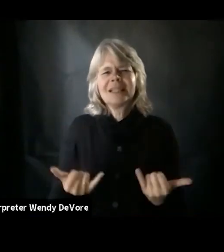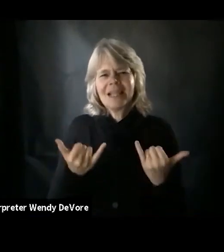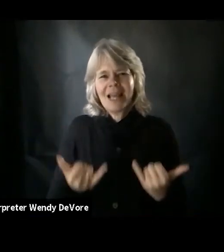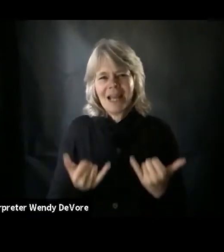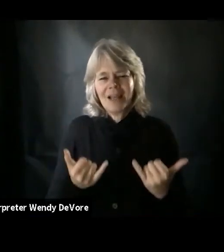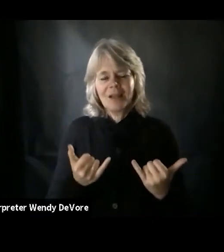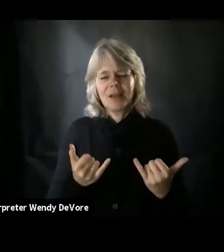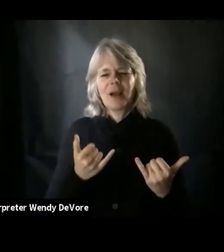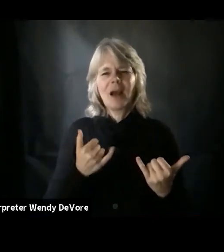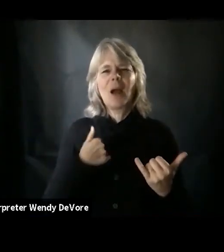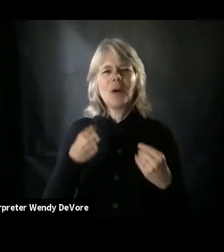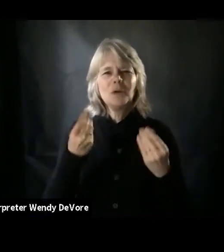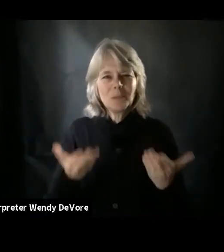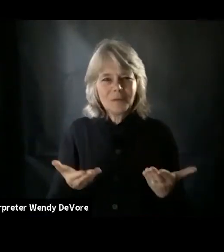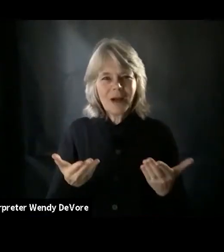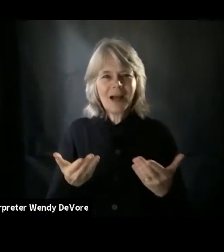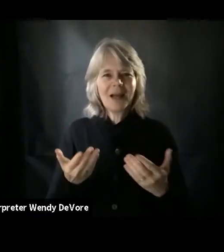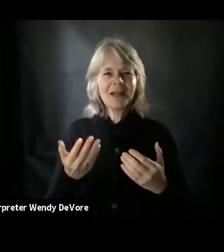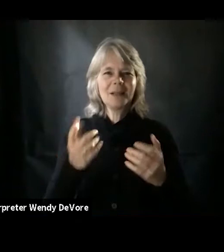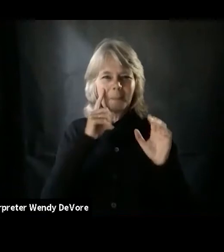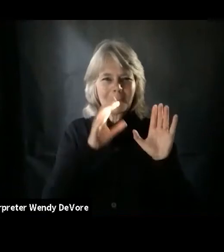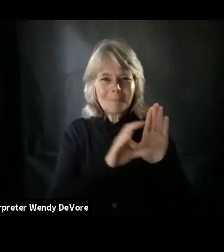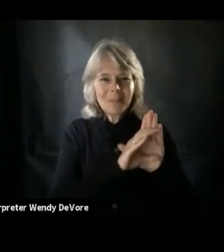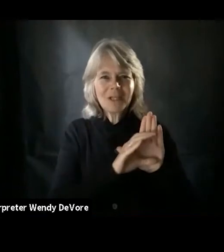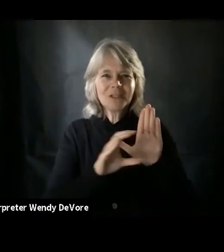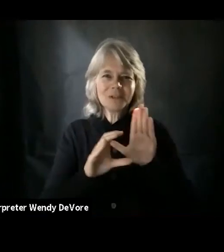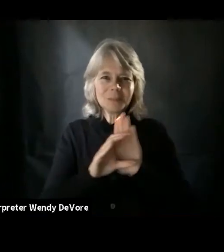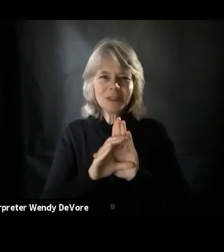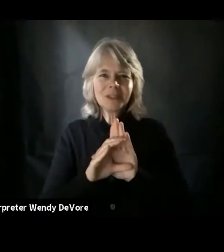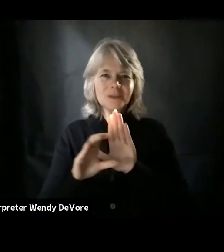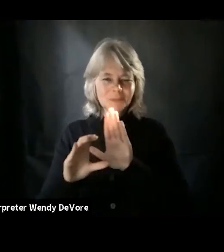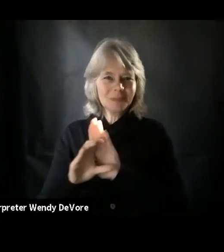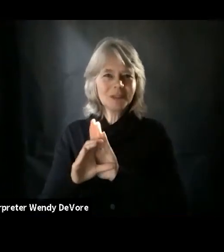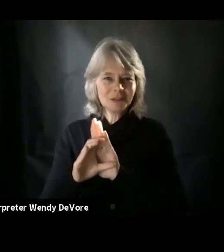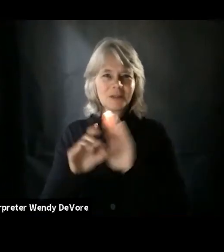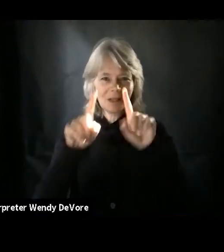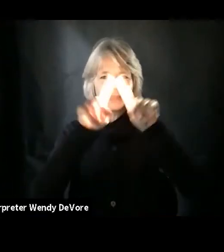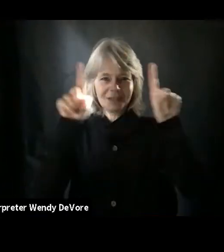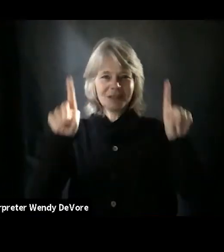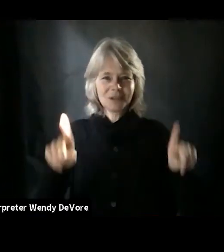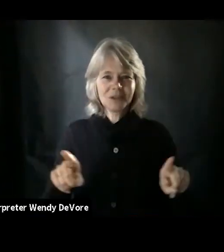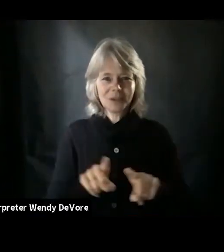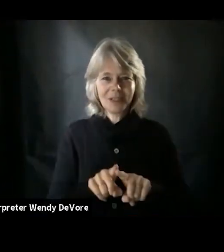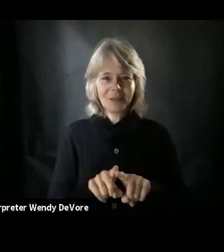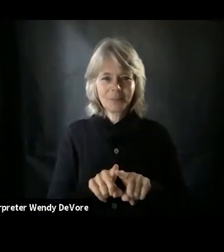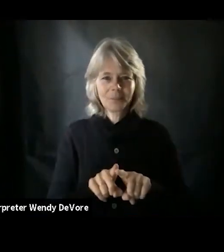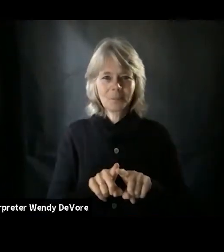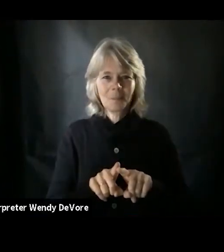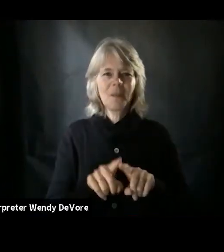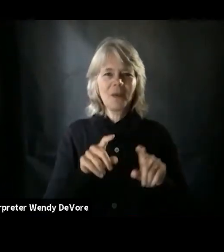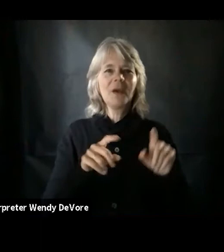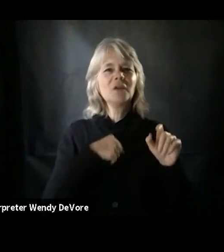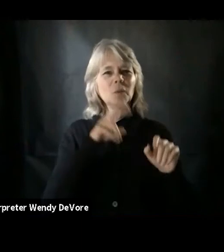see a few images on our screens with just some brief comments